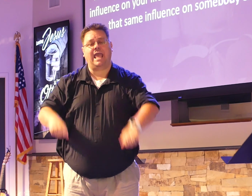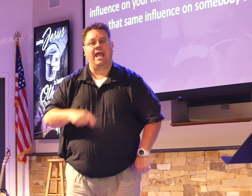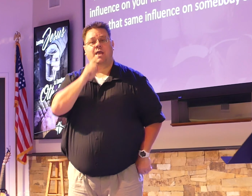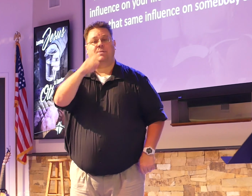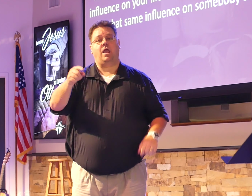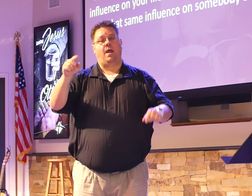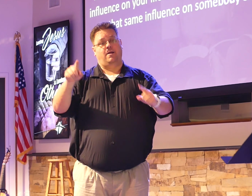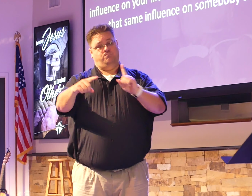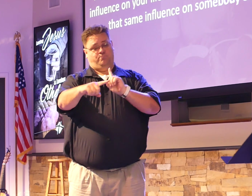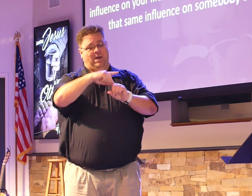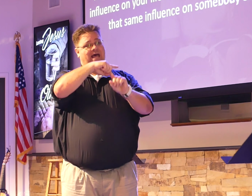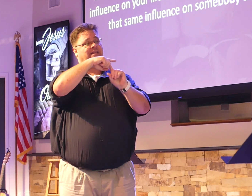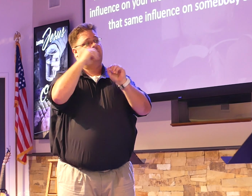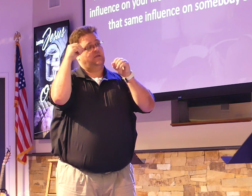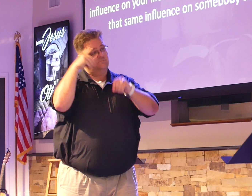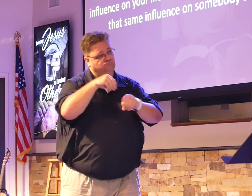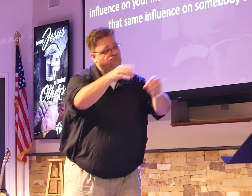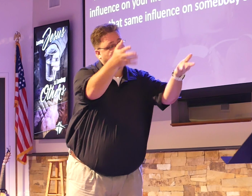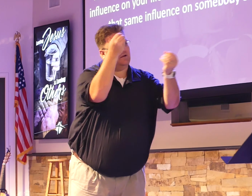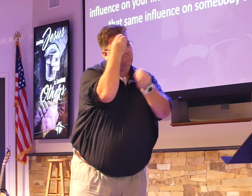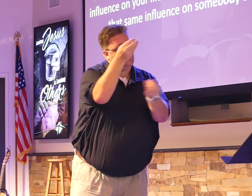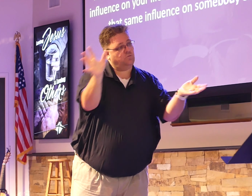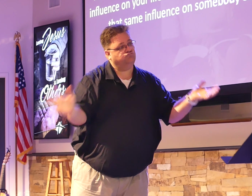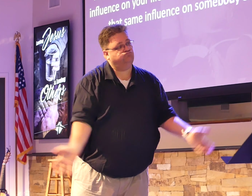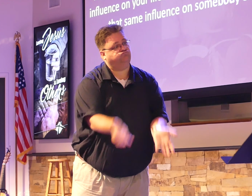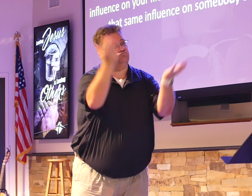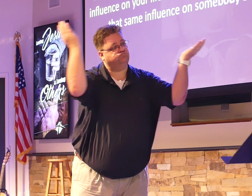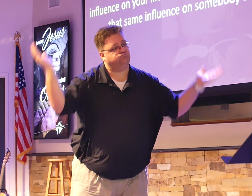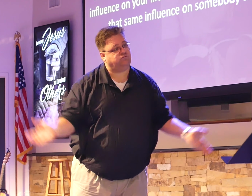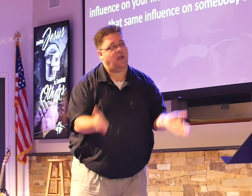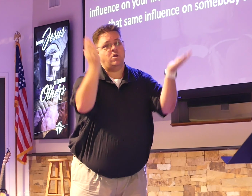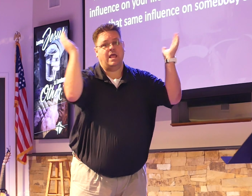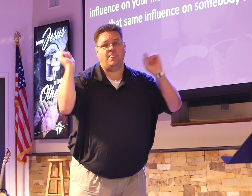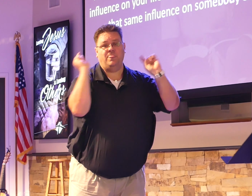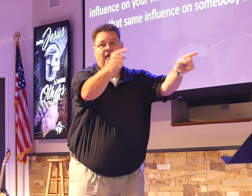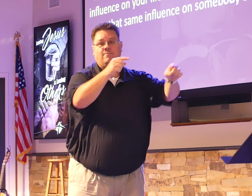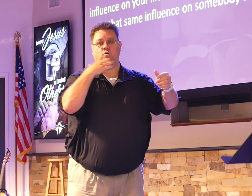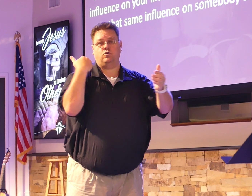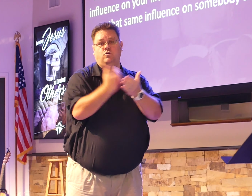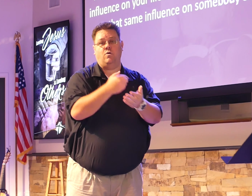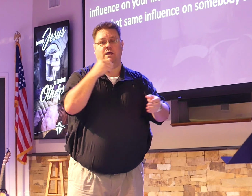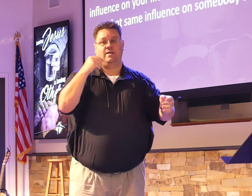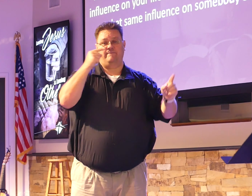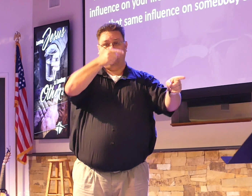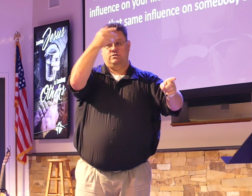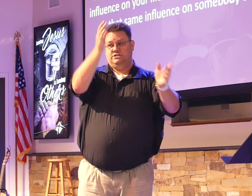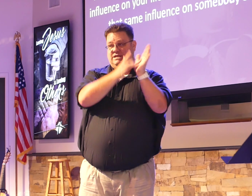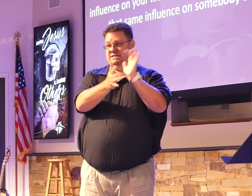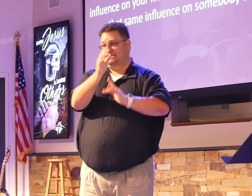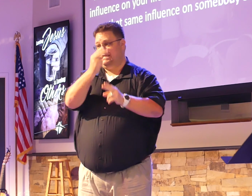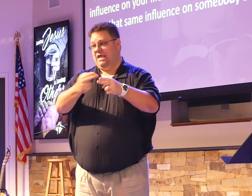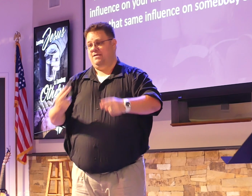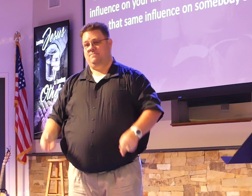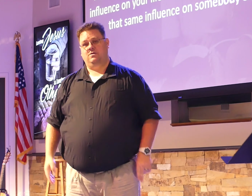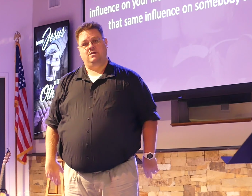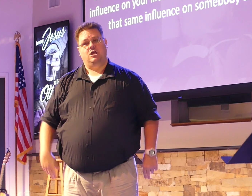positive influence. You can influence them for good and for Jesus' sake. Amen. You can do it.